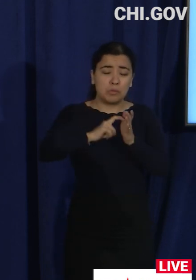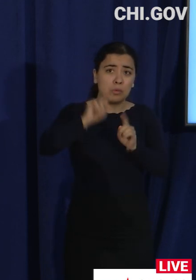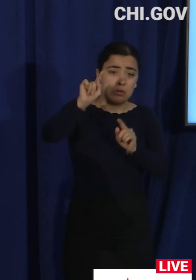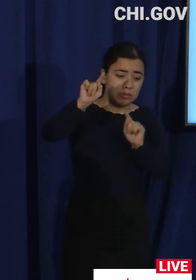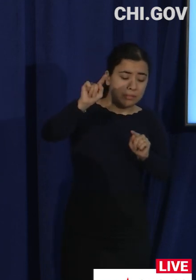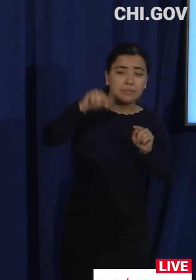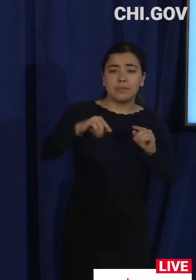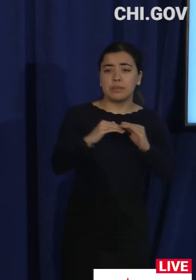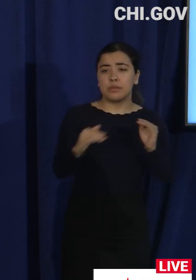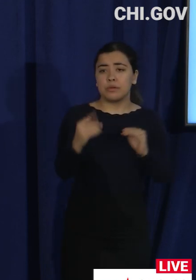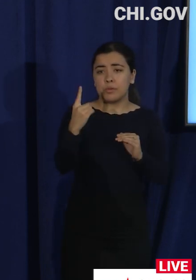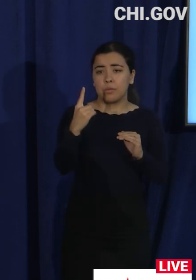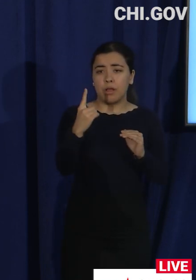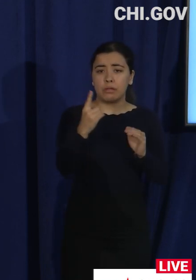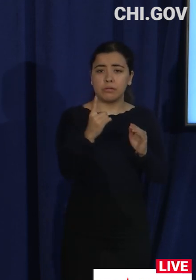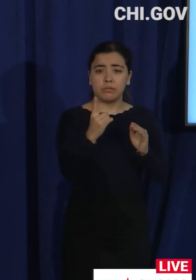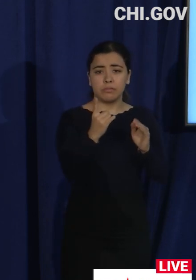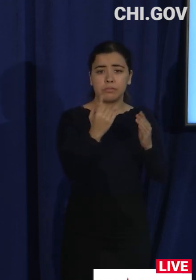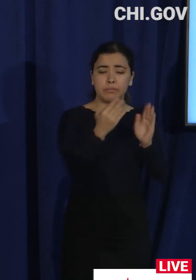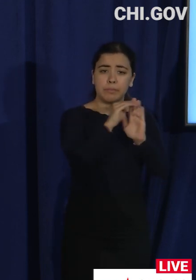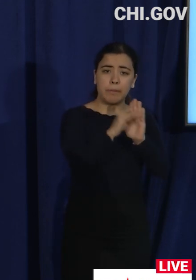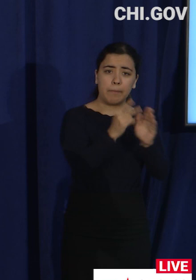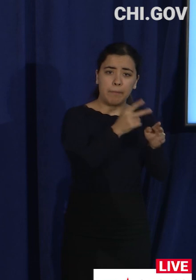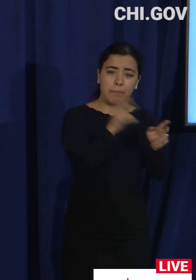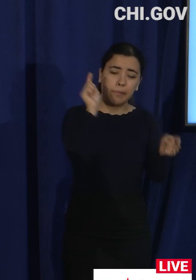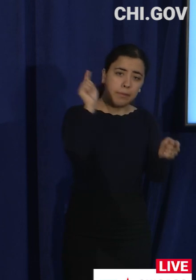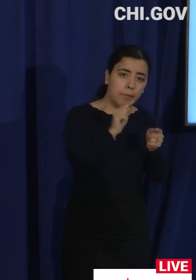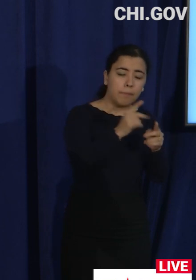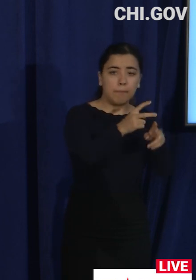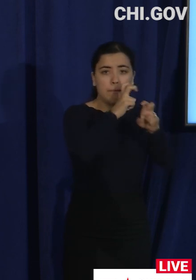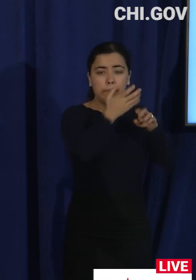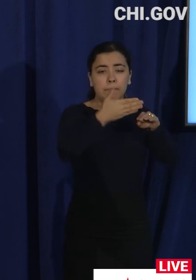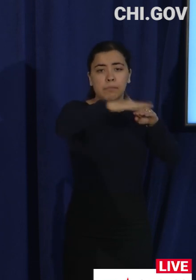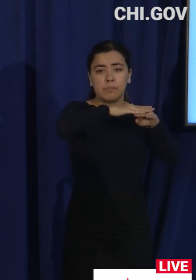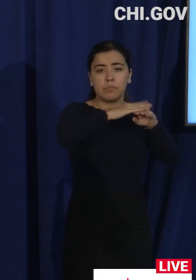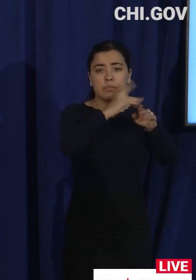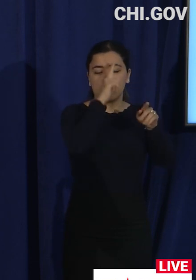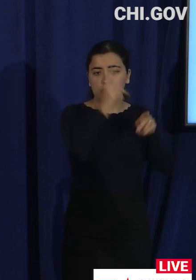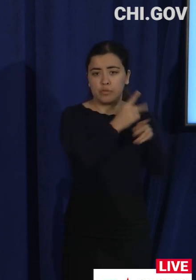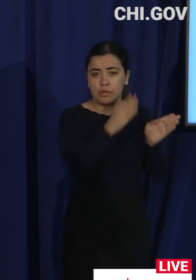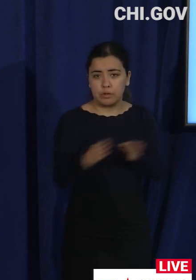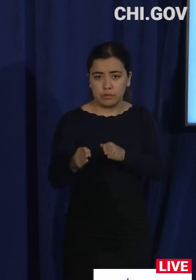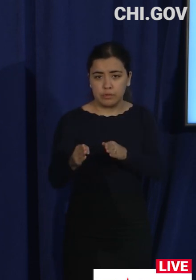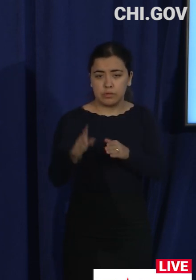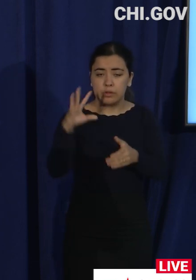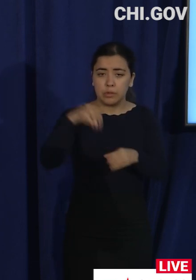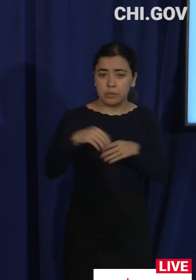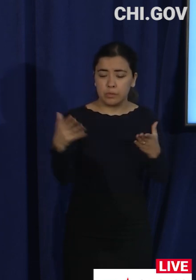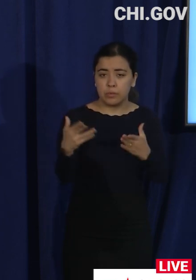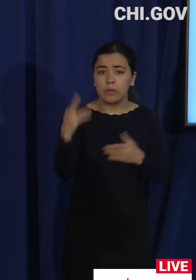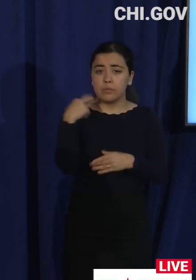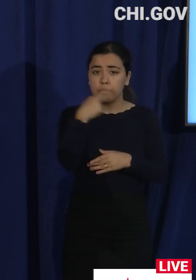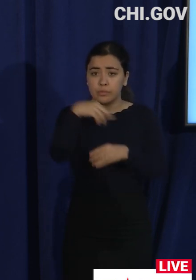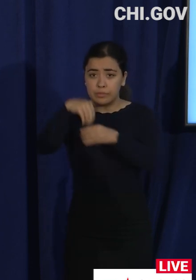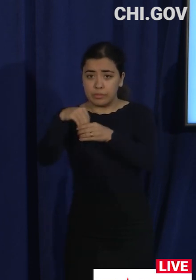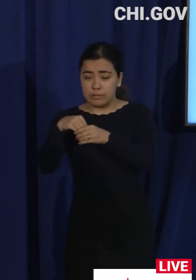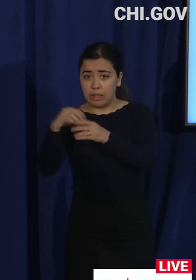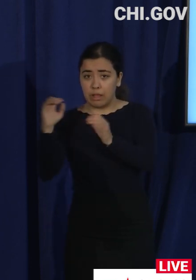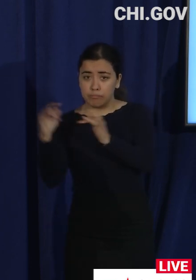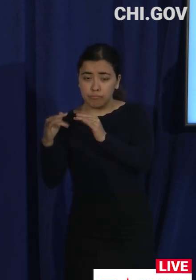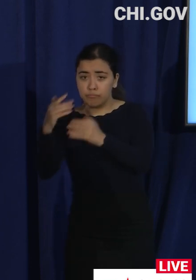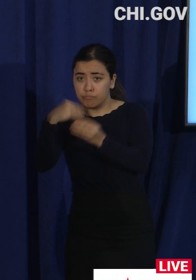the tier 1 mitigation strategies, which most notably would include the closing of indoor restaurants.